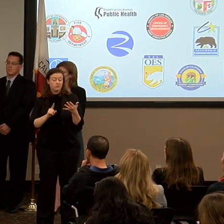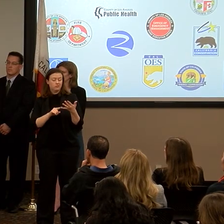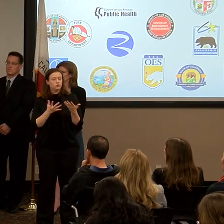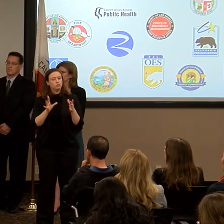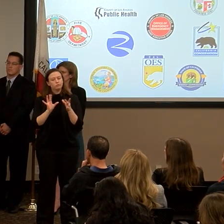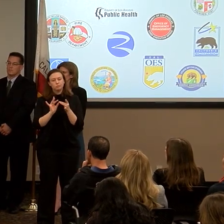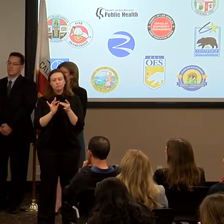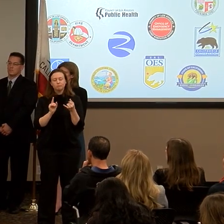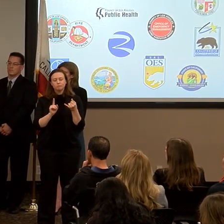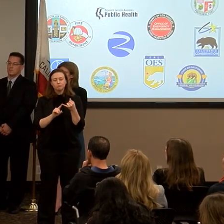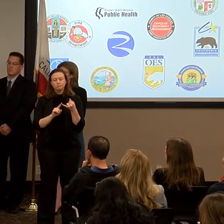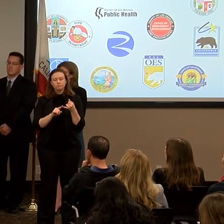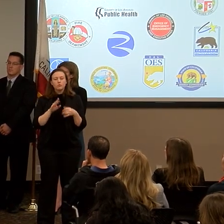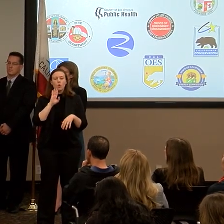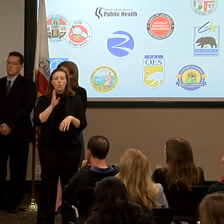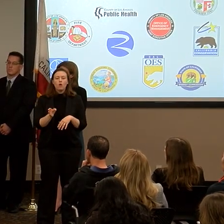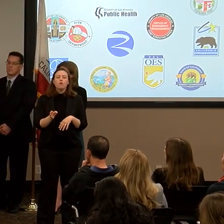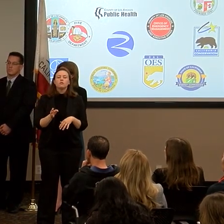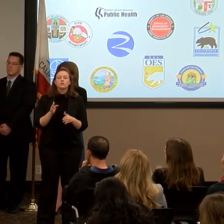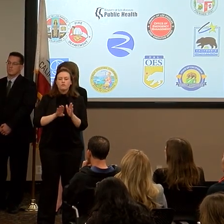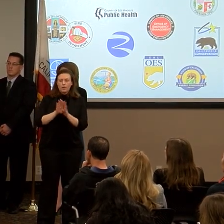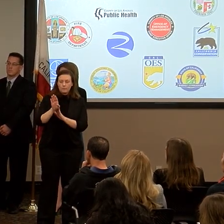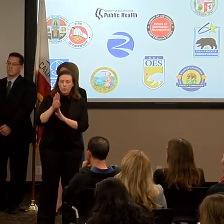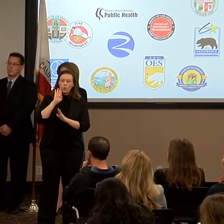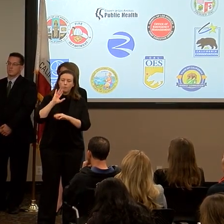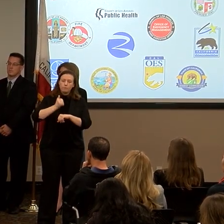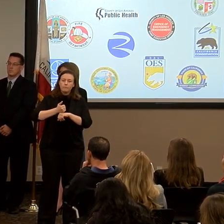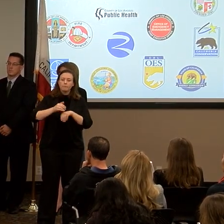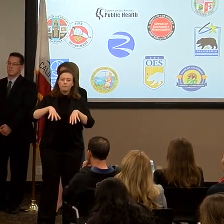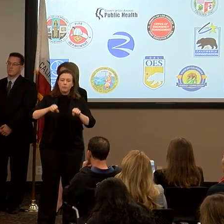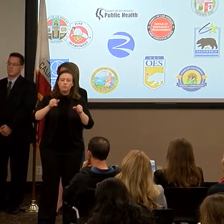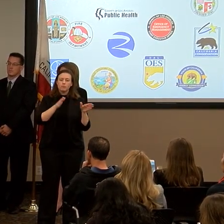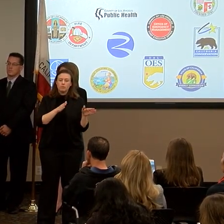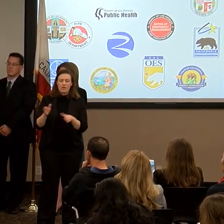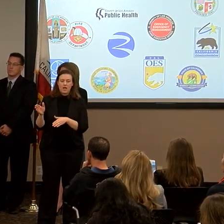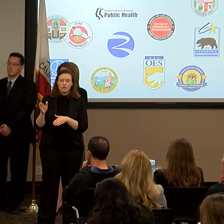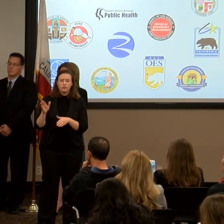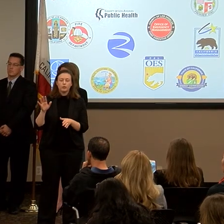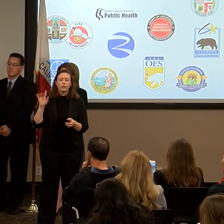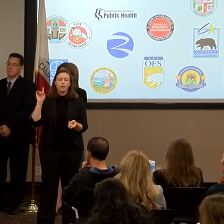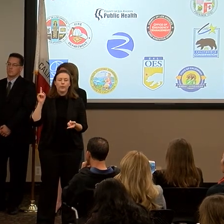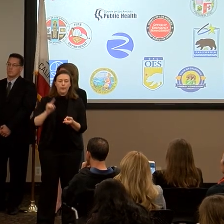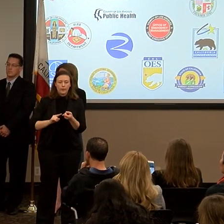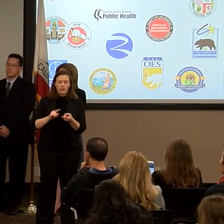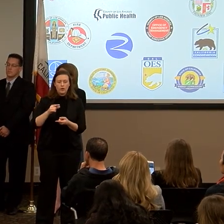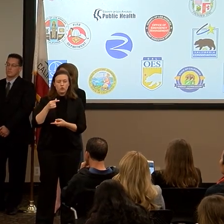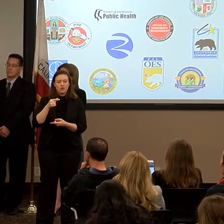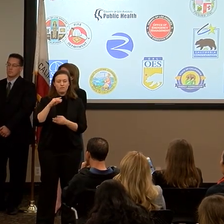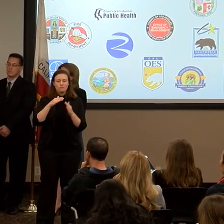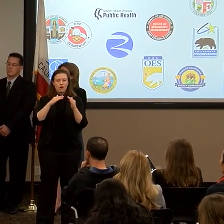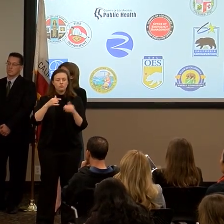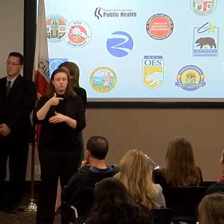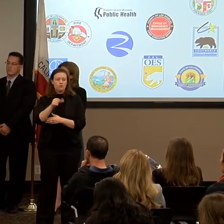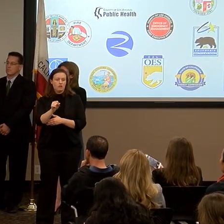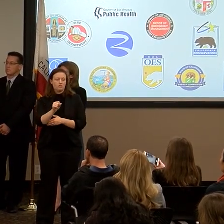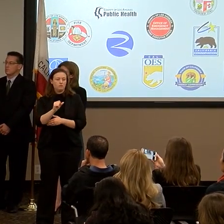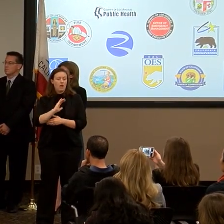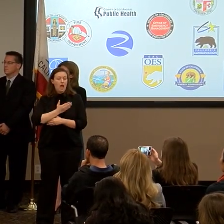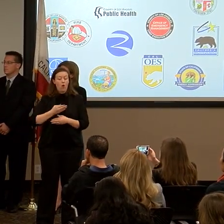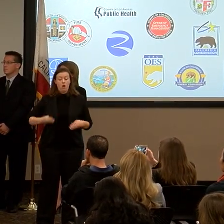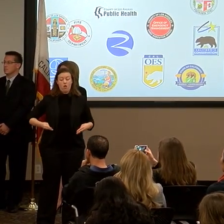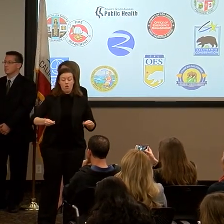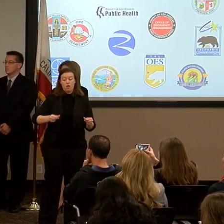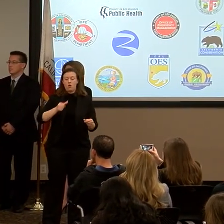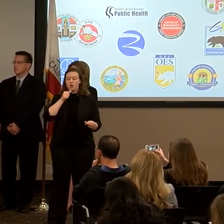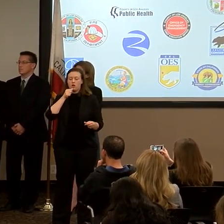earlier, we will develop and we will implement a plan to mitigate the leak's greenhouse gas emissions at our expense, not